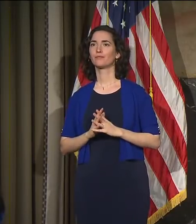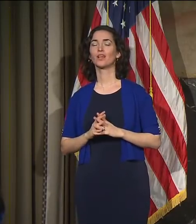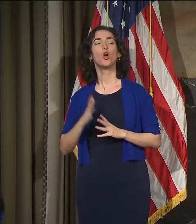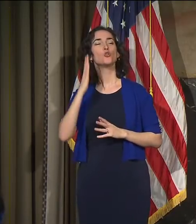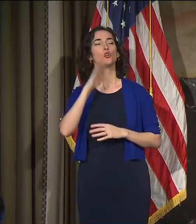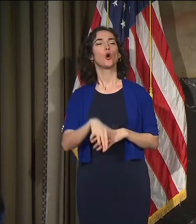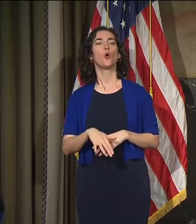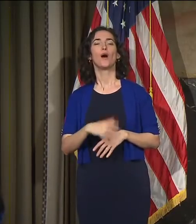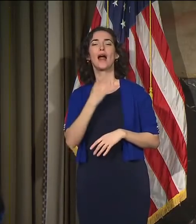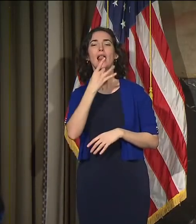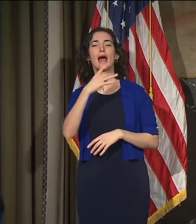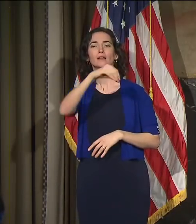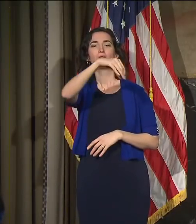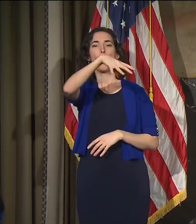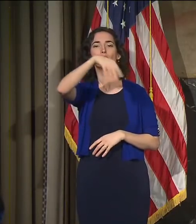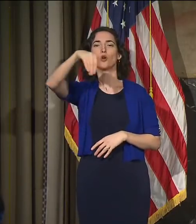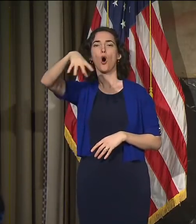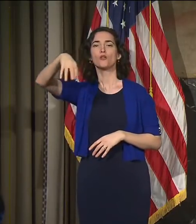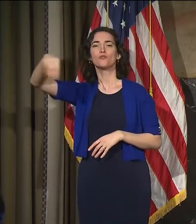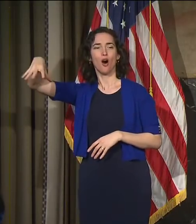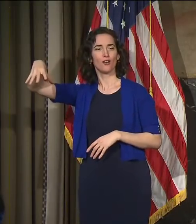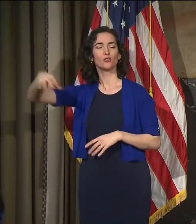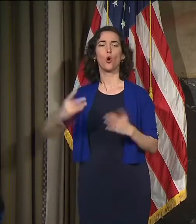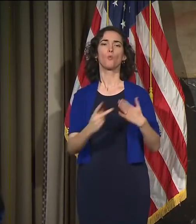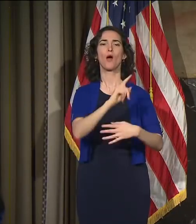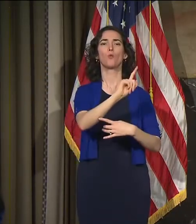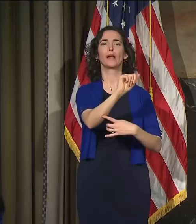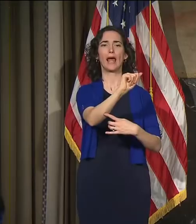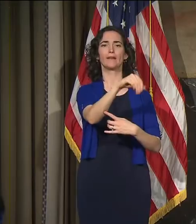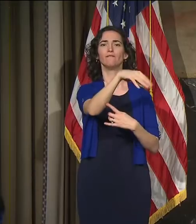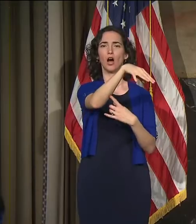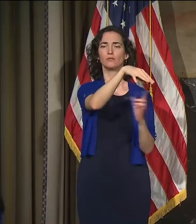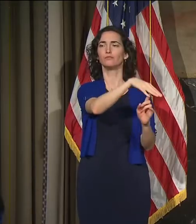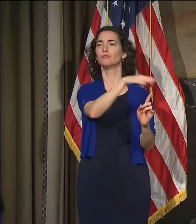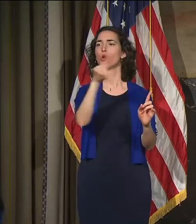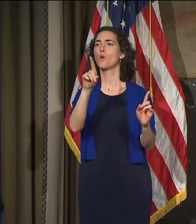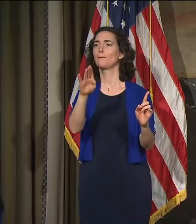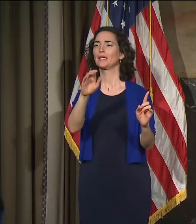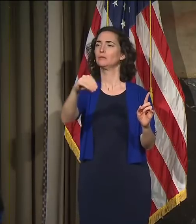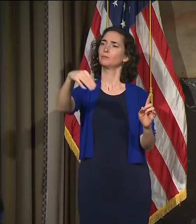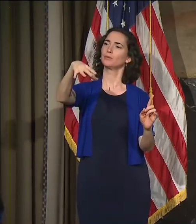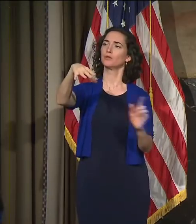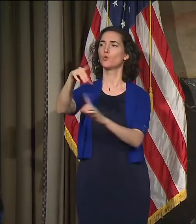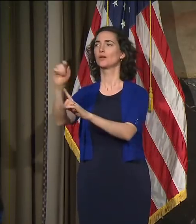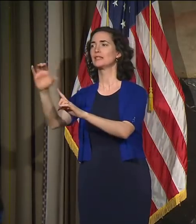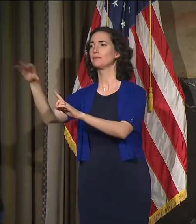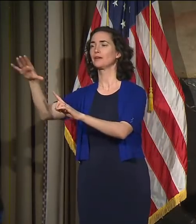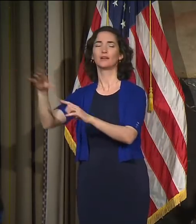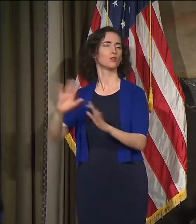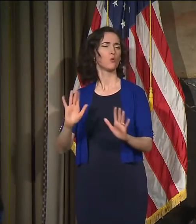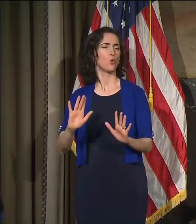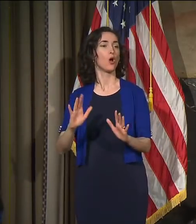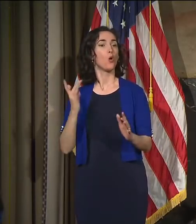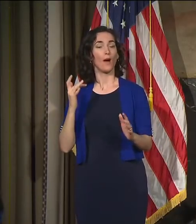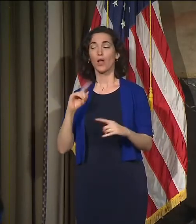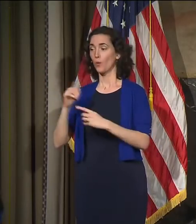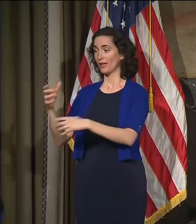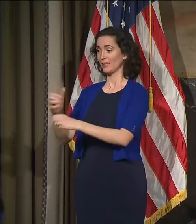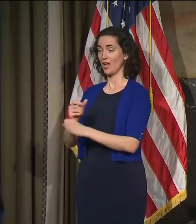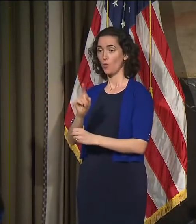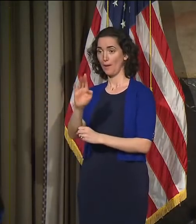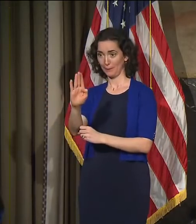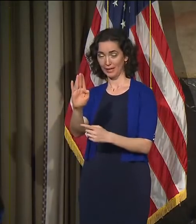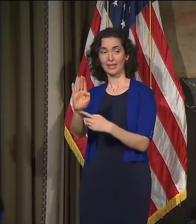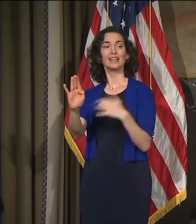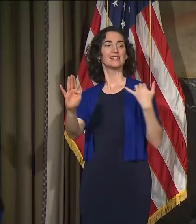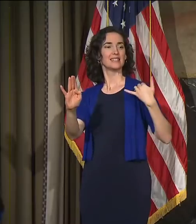1A, then you turn it off and you turn on 1B. When we get to 1B, we're going to continue to do those